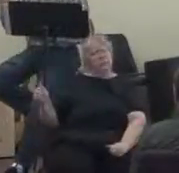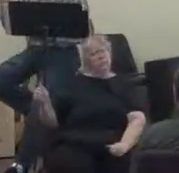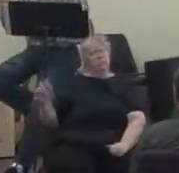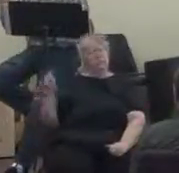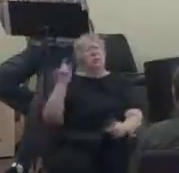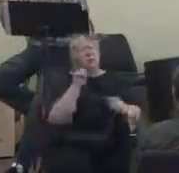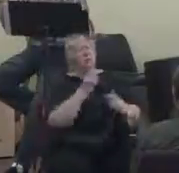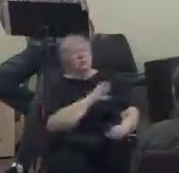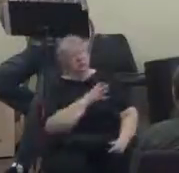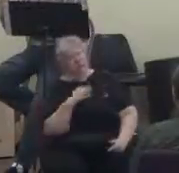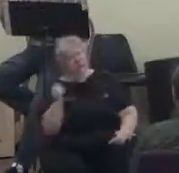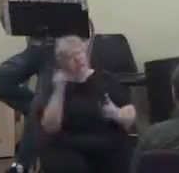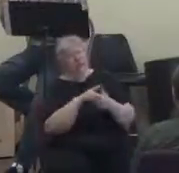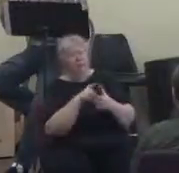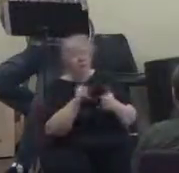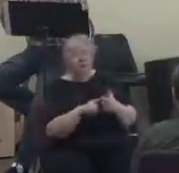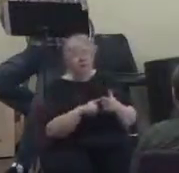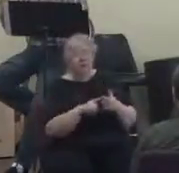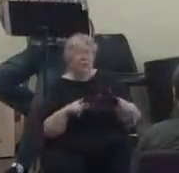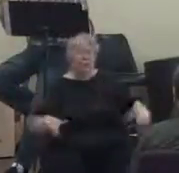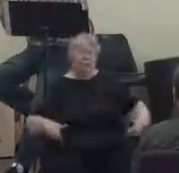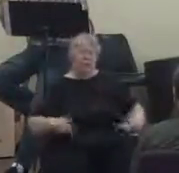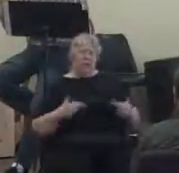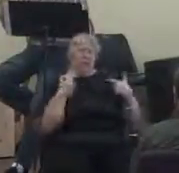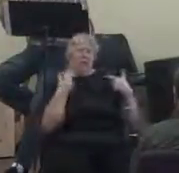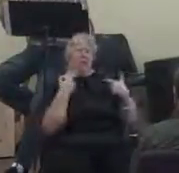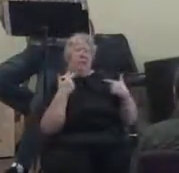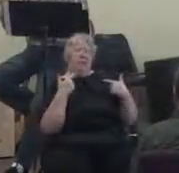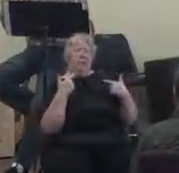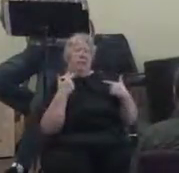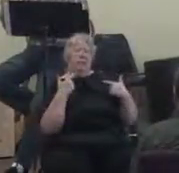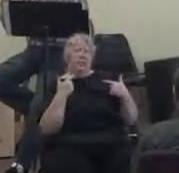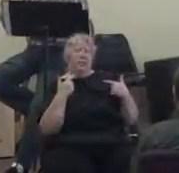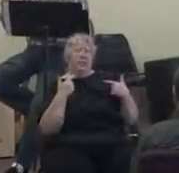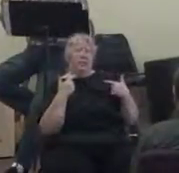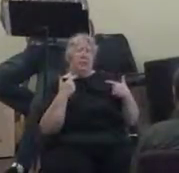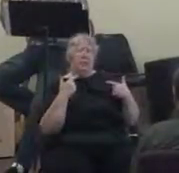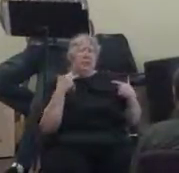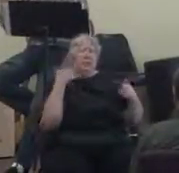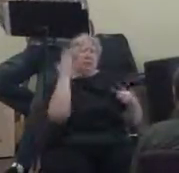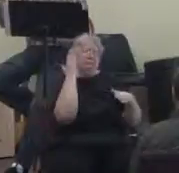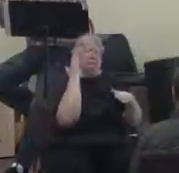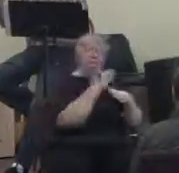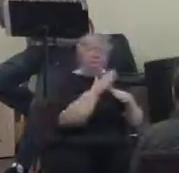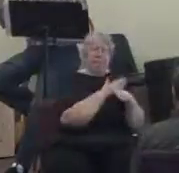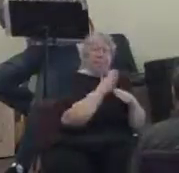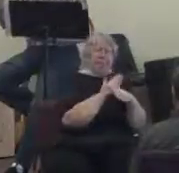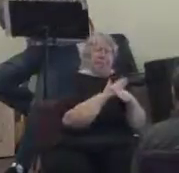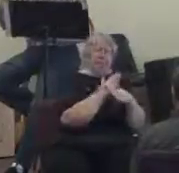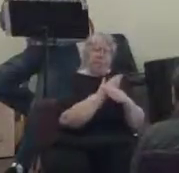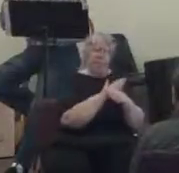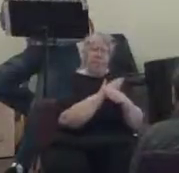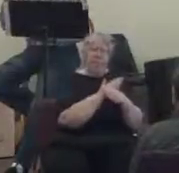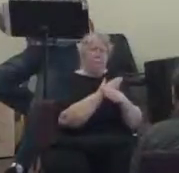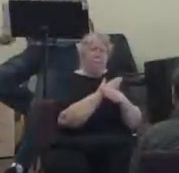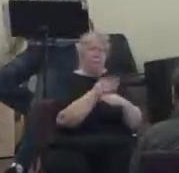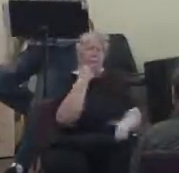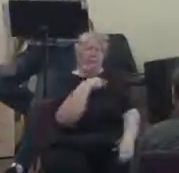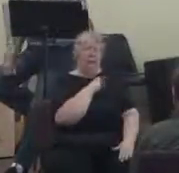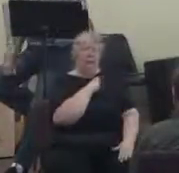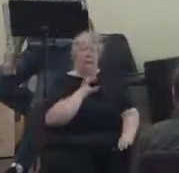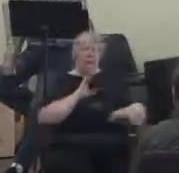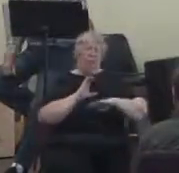and then life gets in the way. We're forced to make decisions. Are we not forced to make